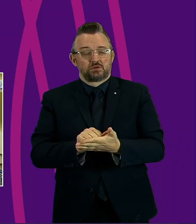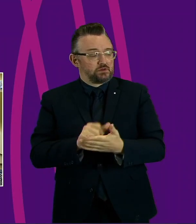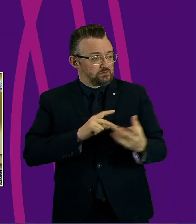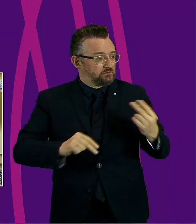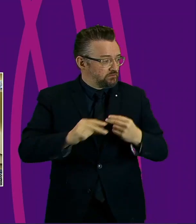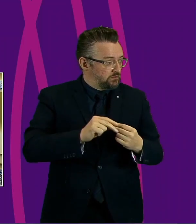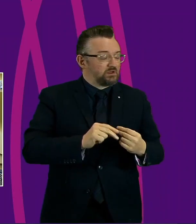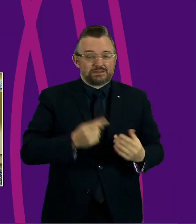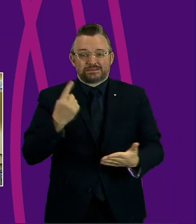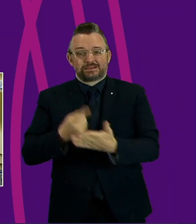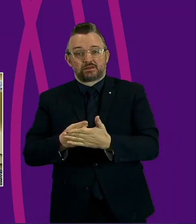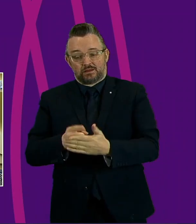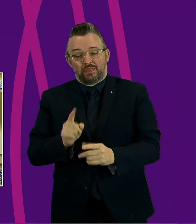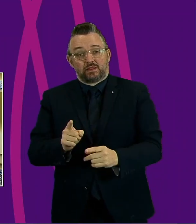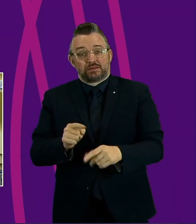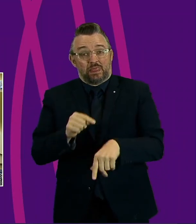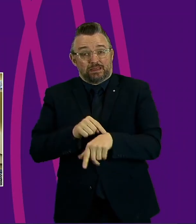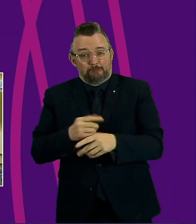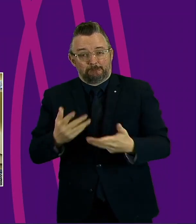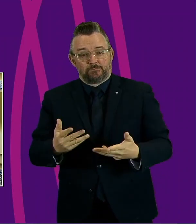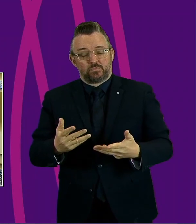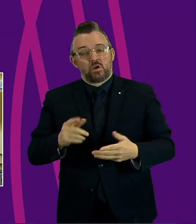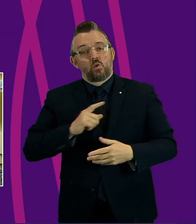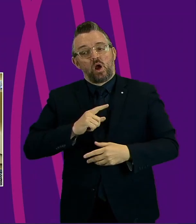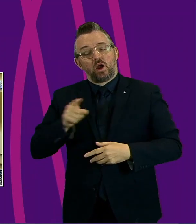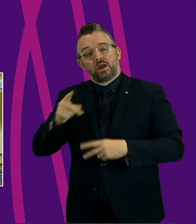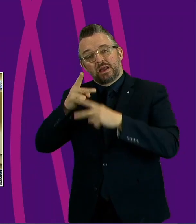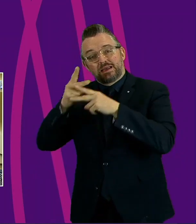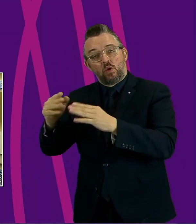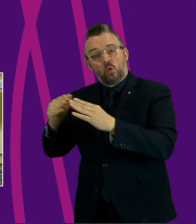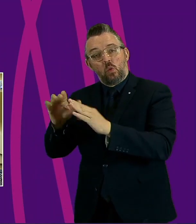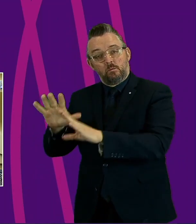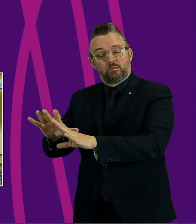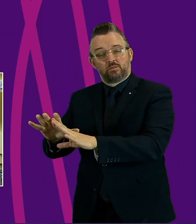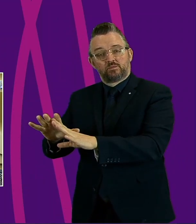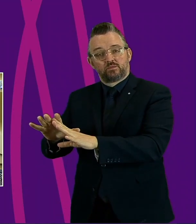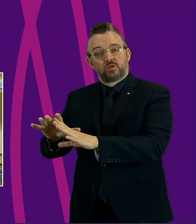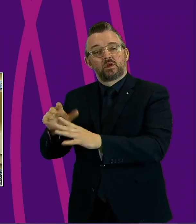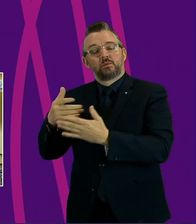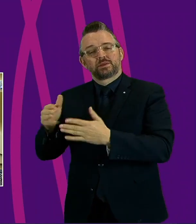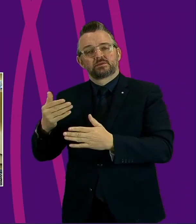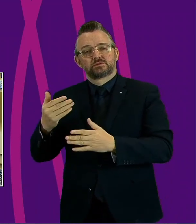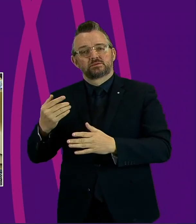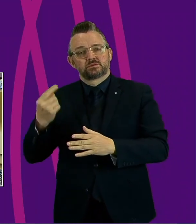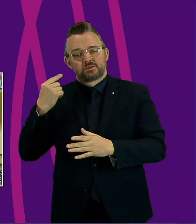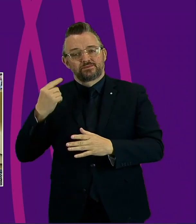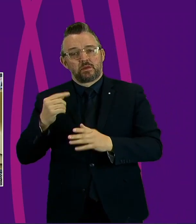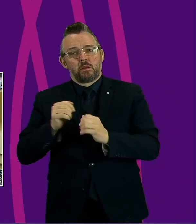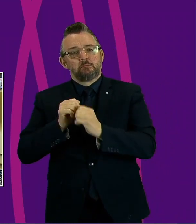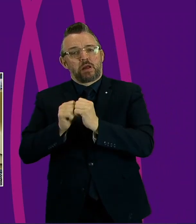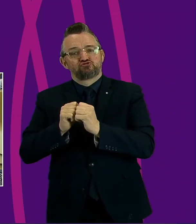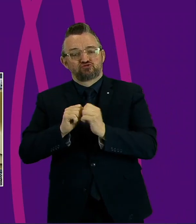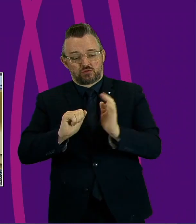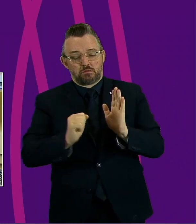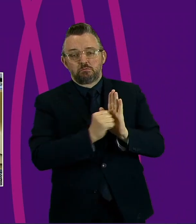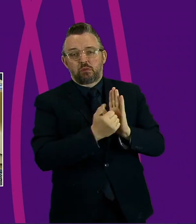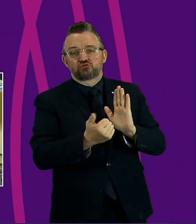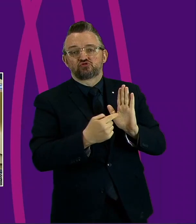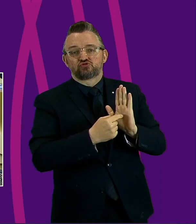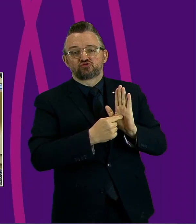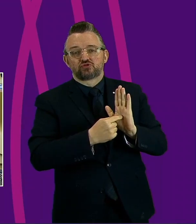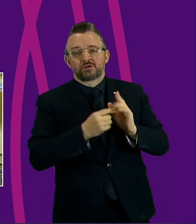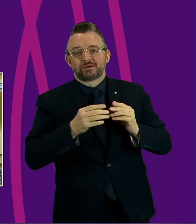right reasons. That's why, in respect of care homes in particular, guidance was published in early March, telling care